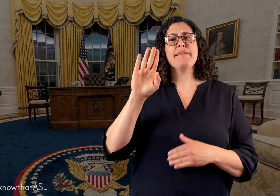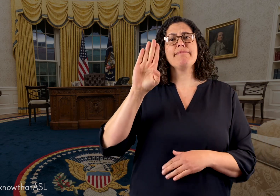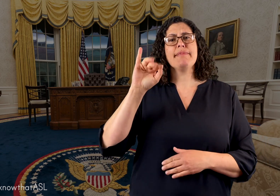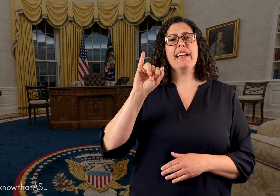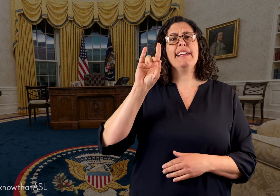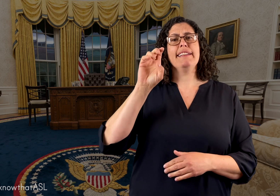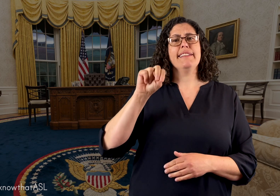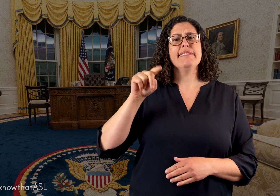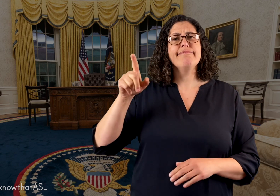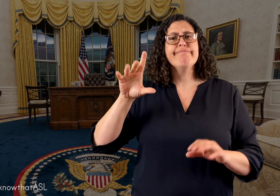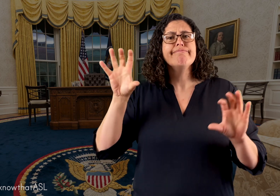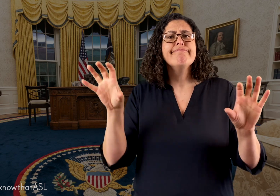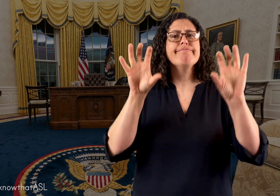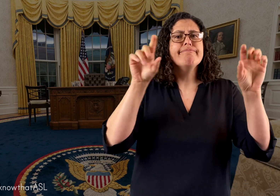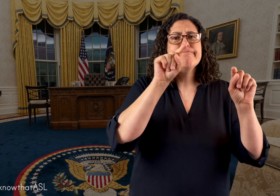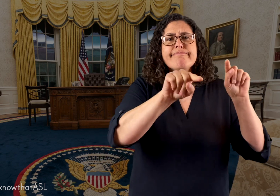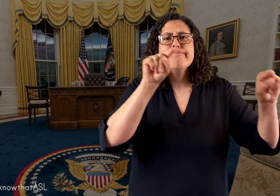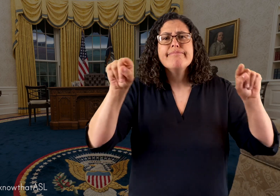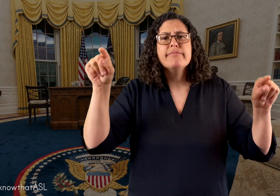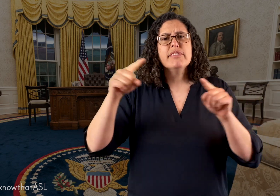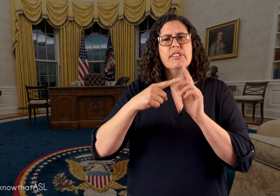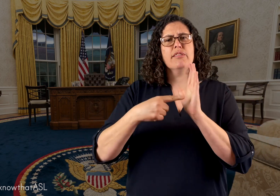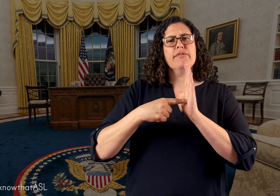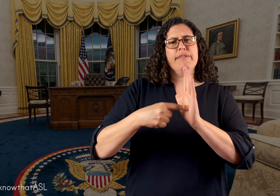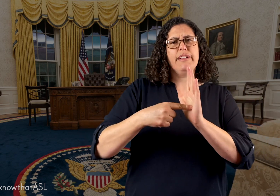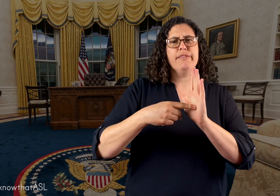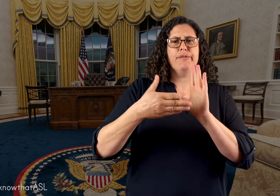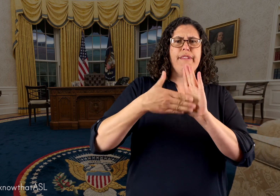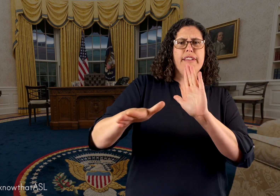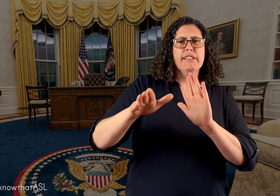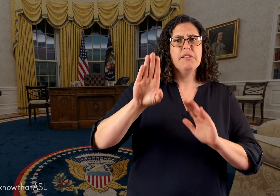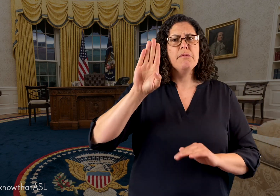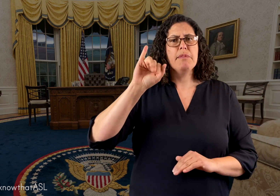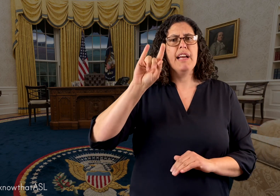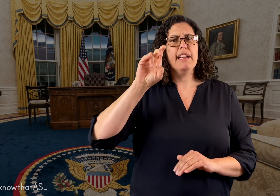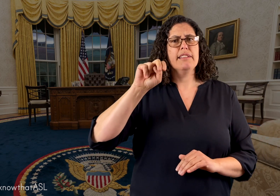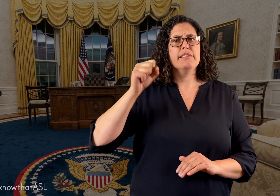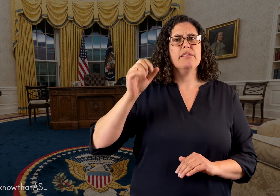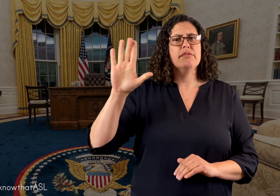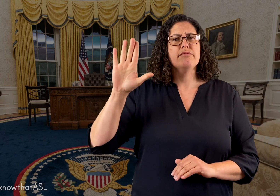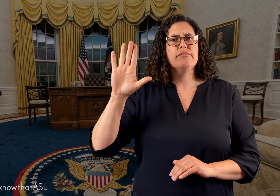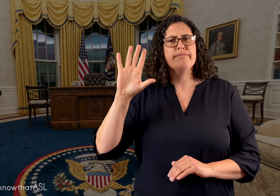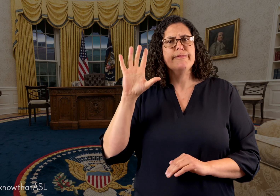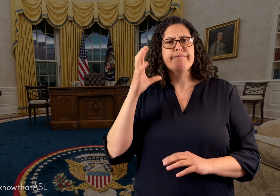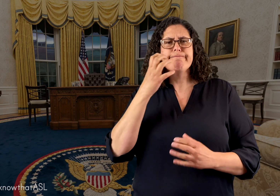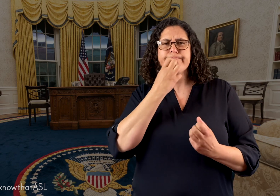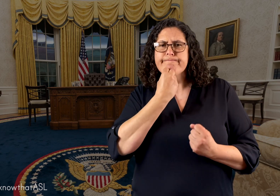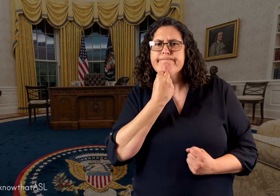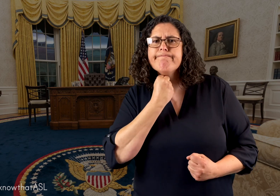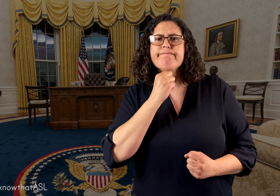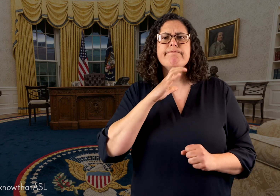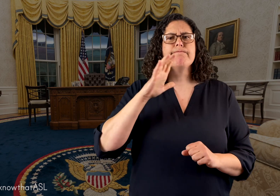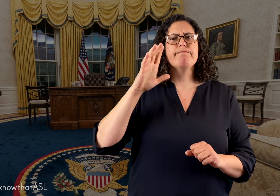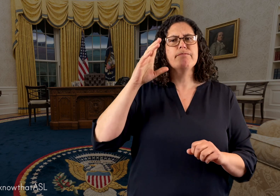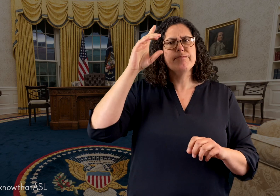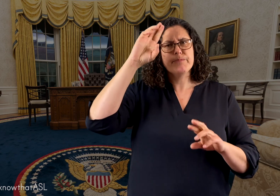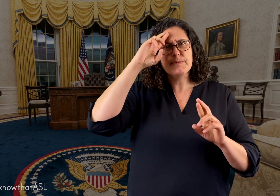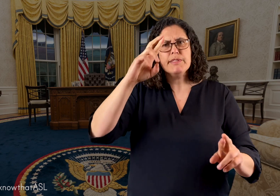has chosen to decorate things in his Oval Office that he feels reflect his values and the things that he has respect for,